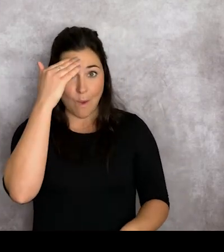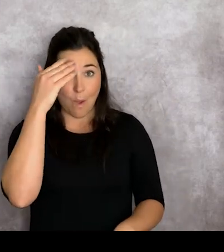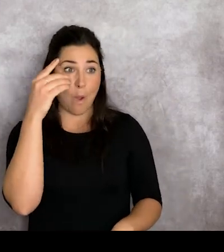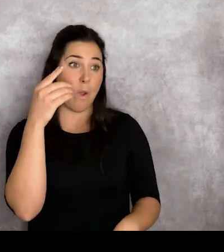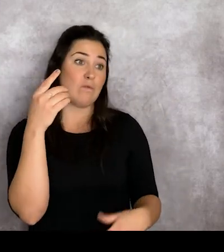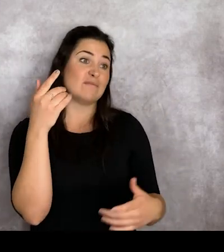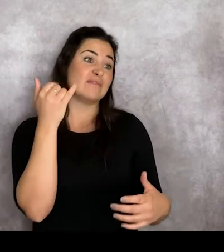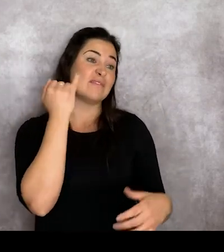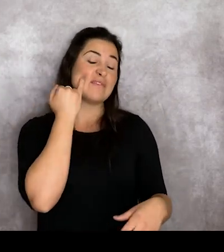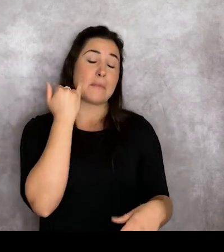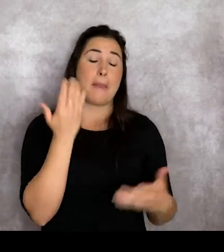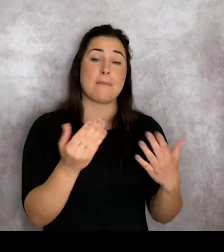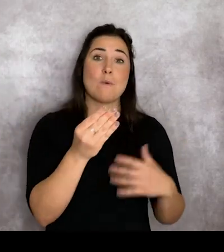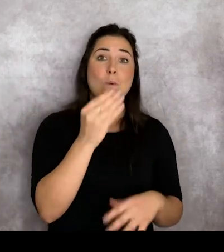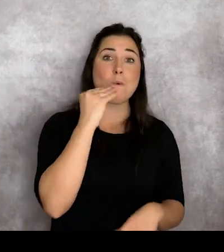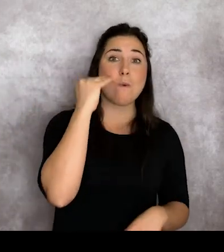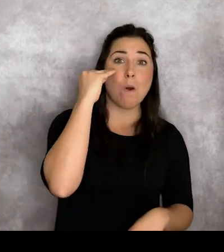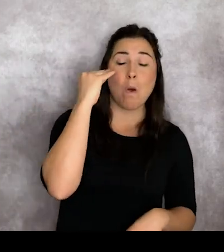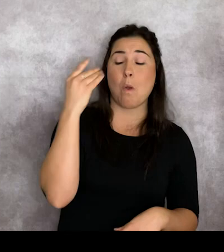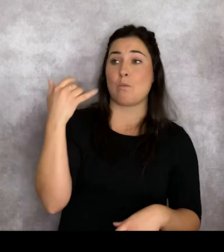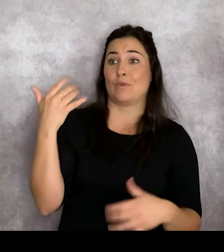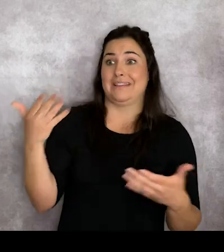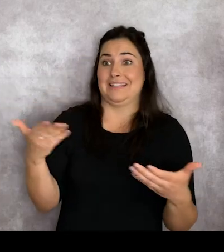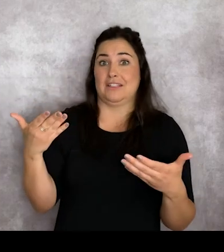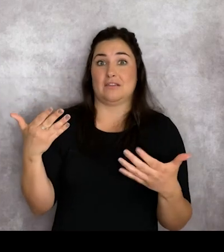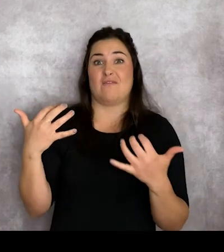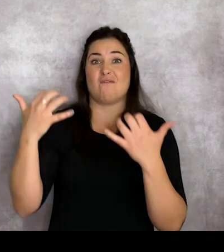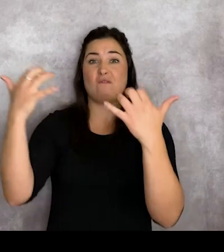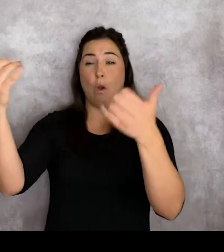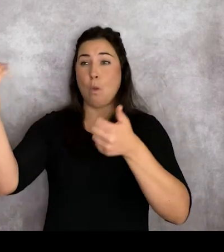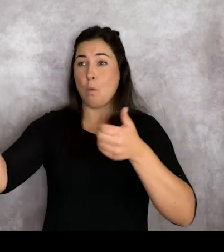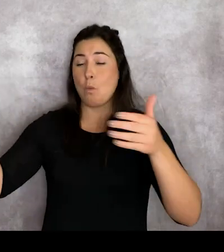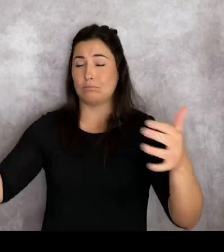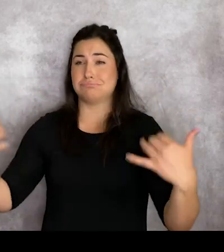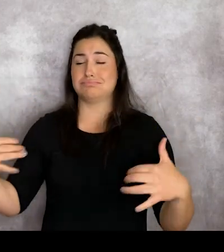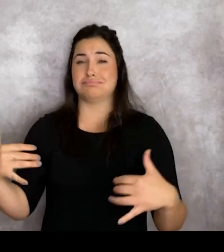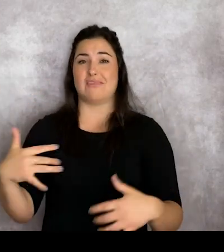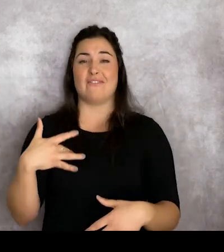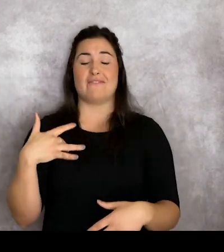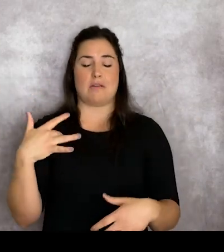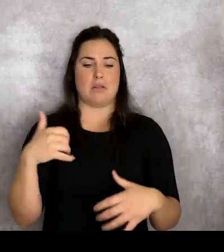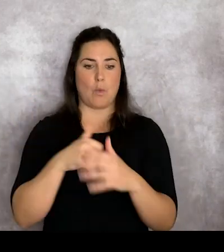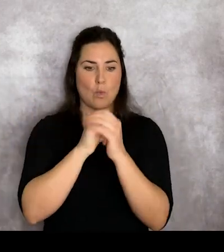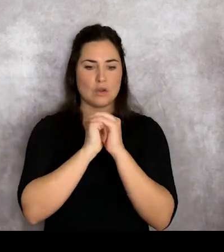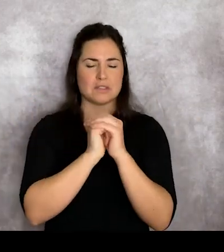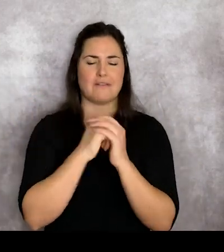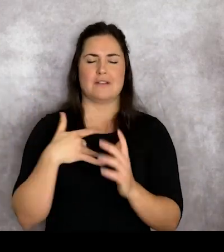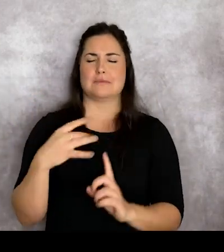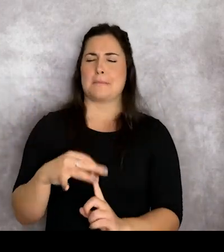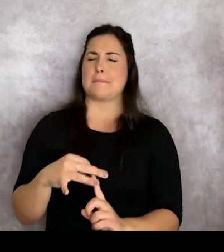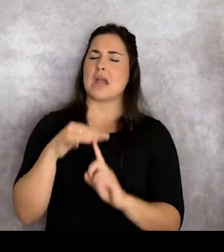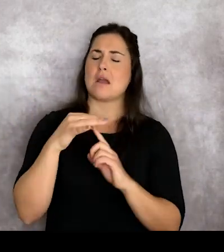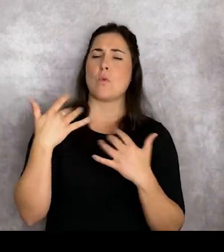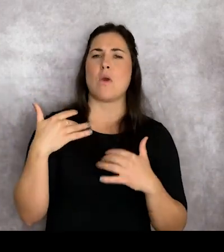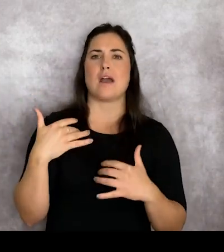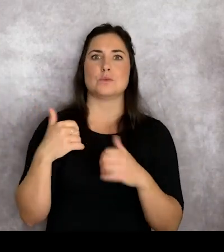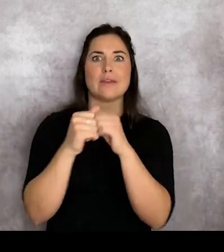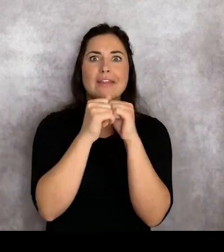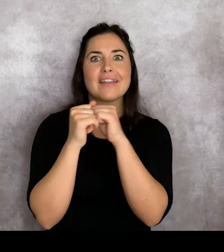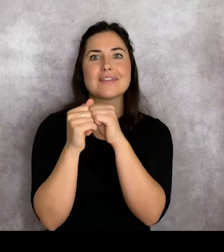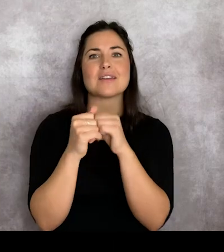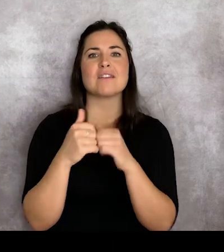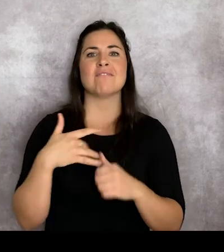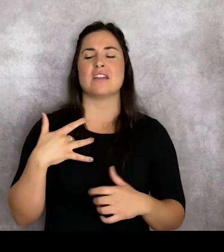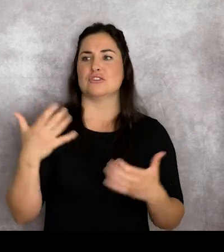At home alone, or if you're in a room full of people, just the act of worship is so special. I love worship because it gives